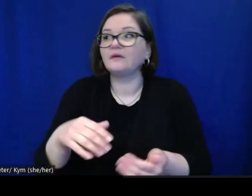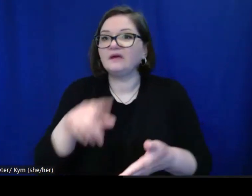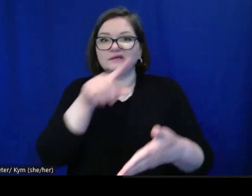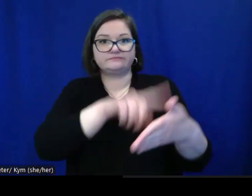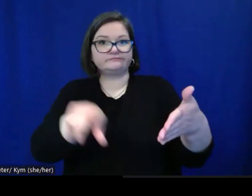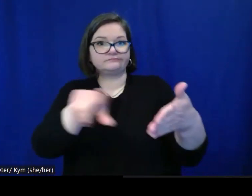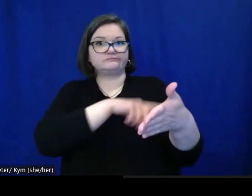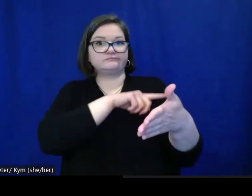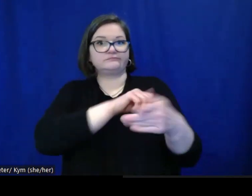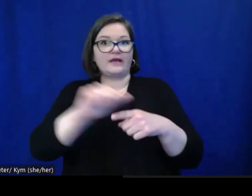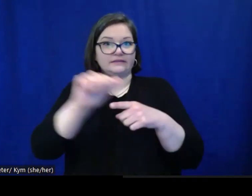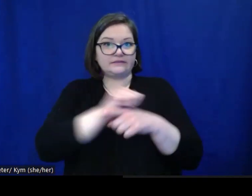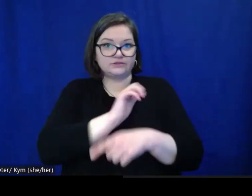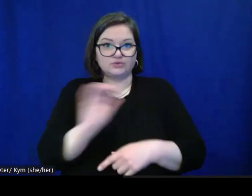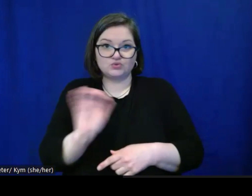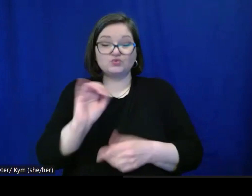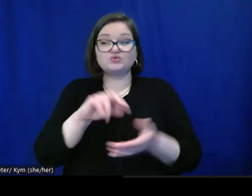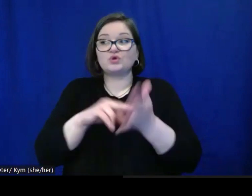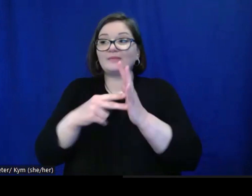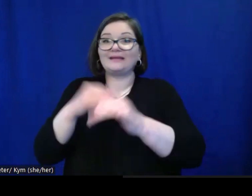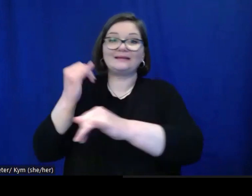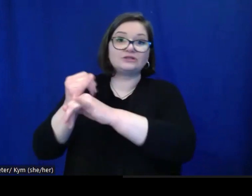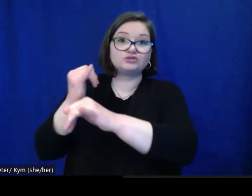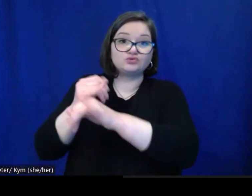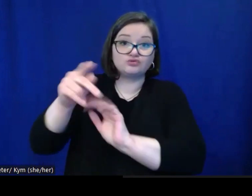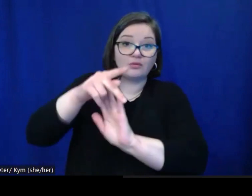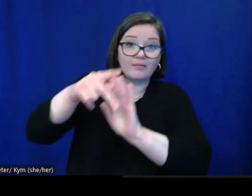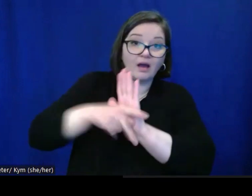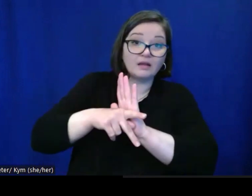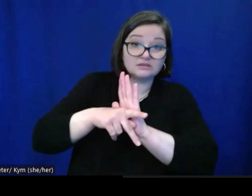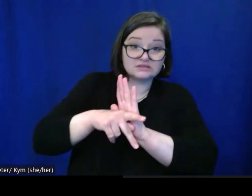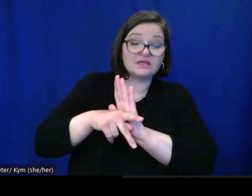Discriminatory practices where institutional policies